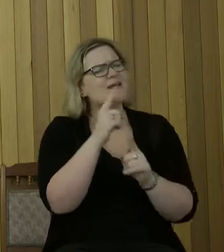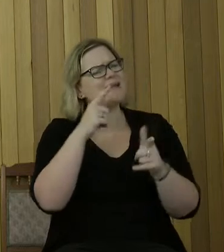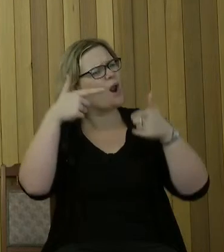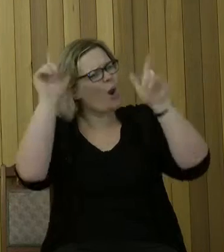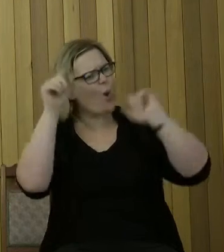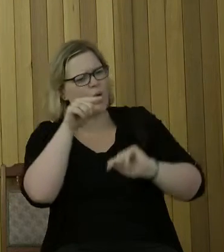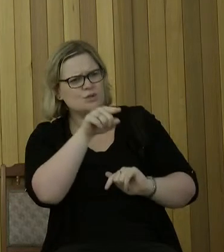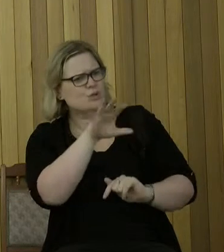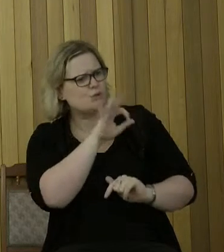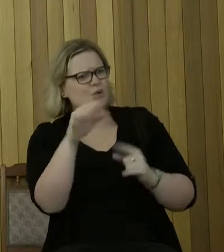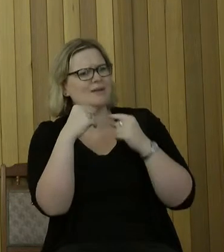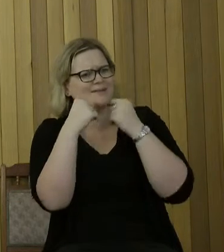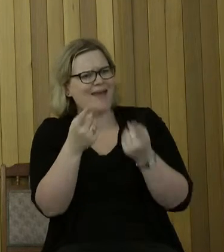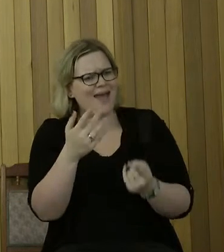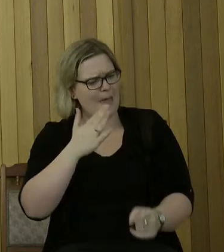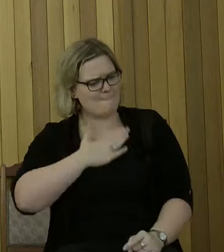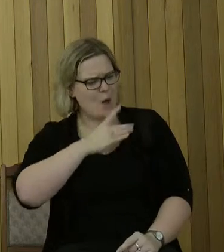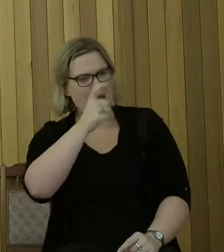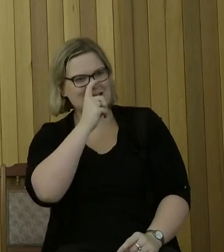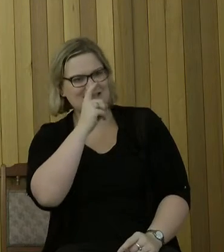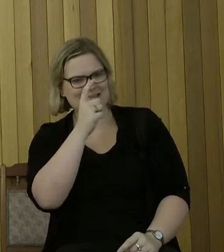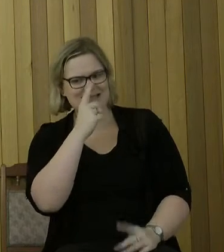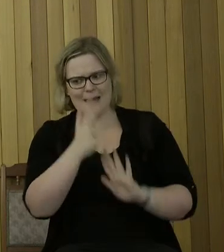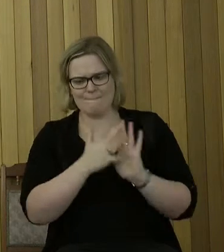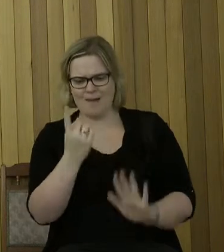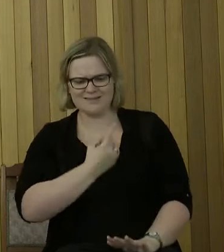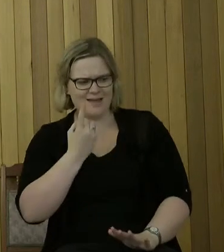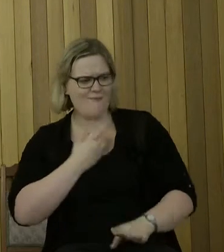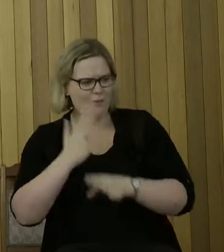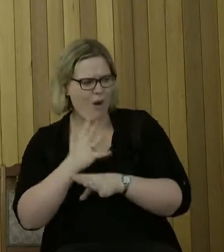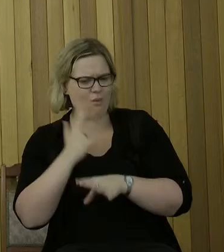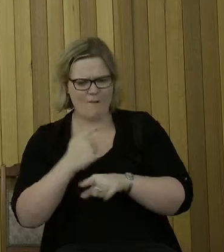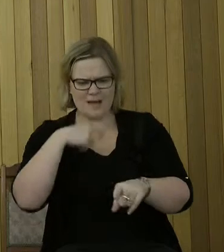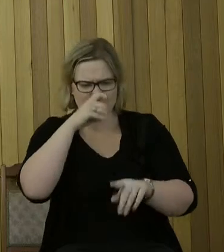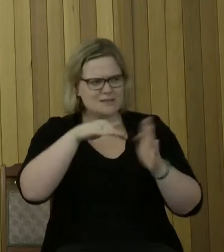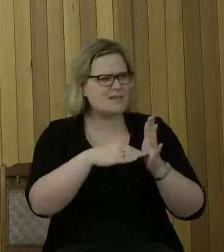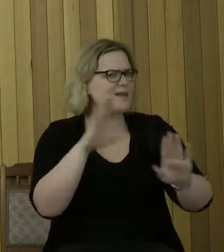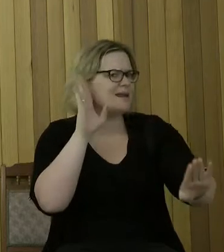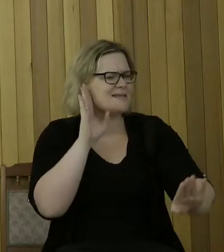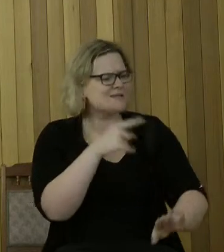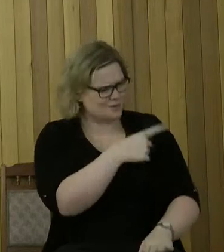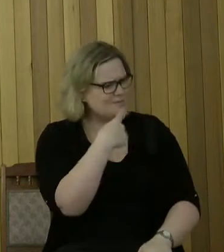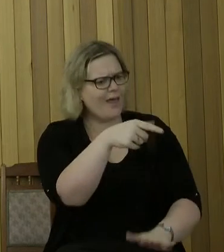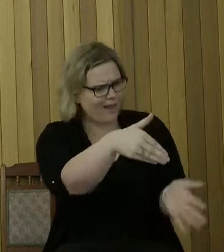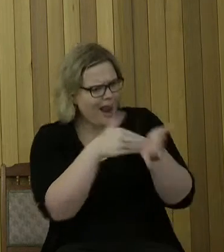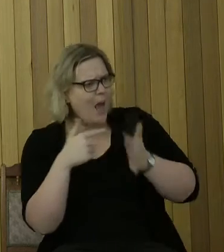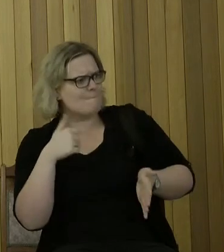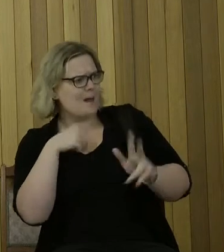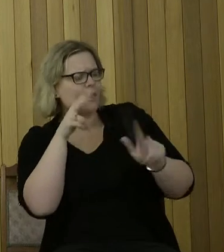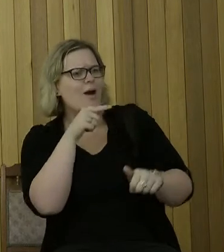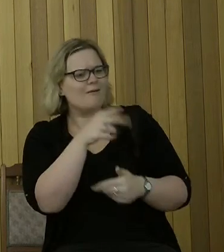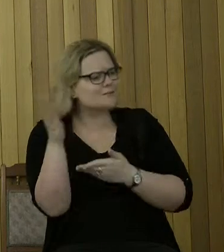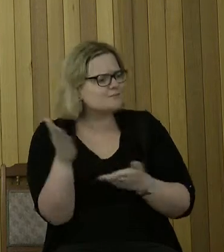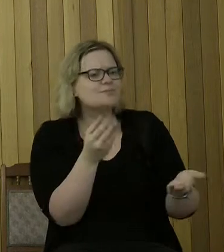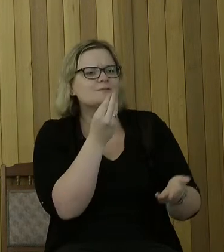not care that my sister has left me to do all this work alone? Therefore, tell her to help me.